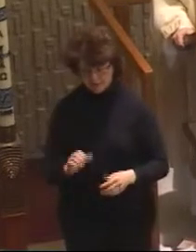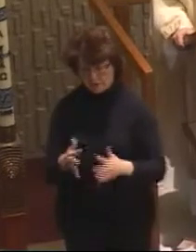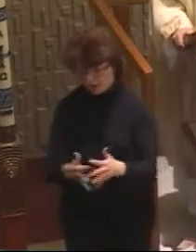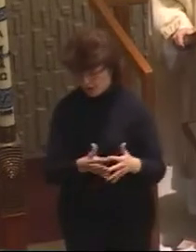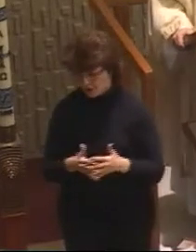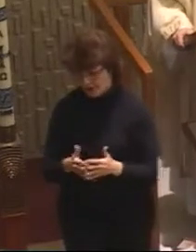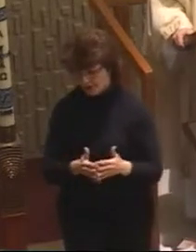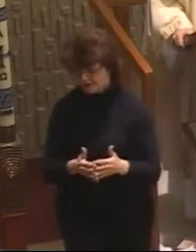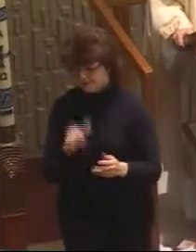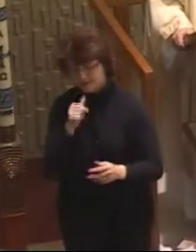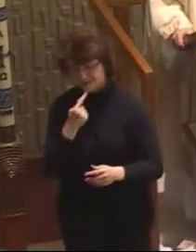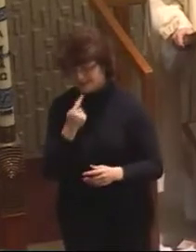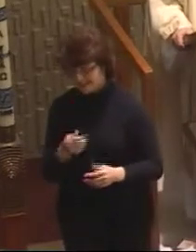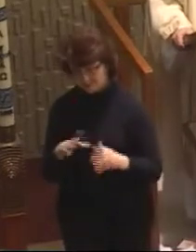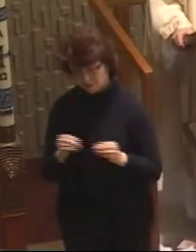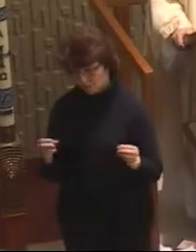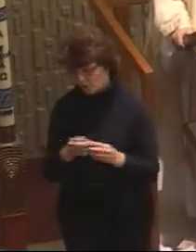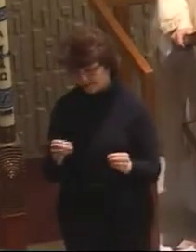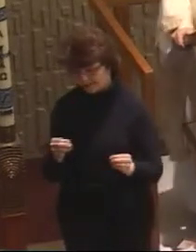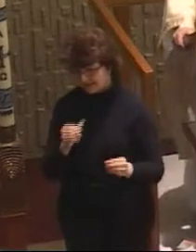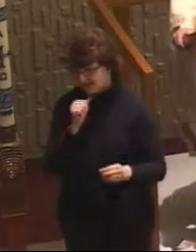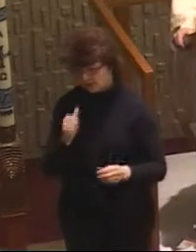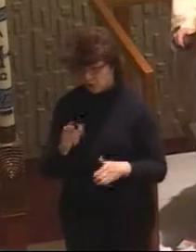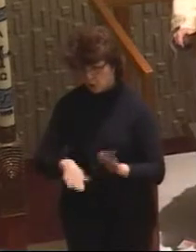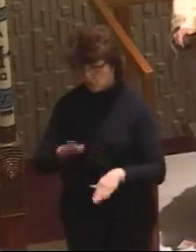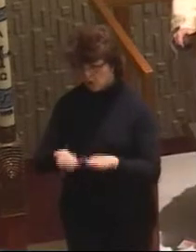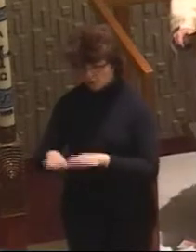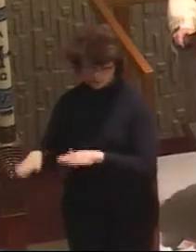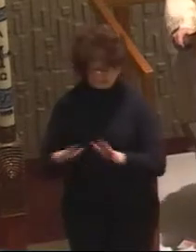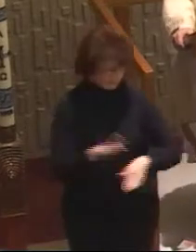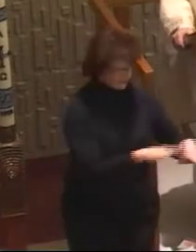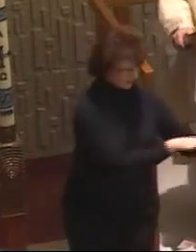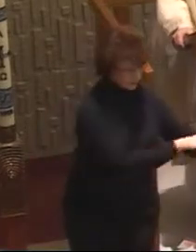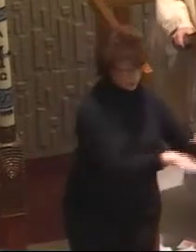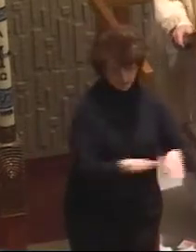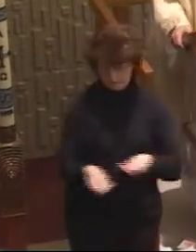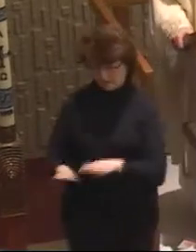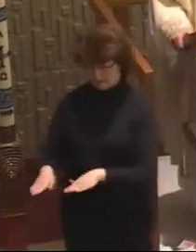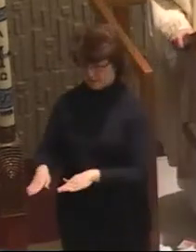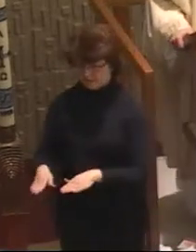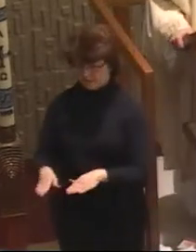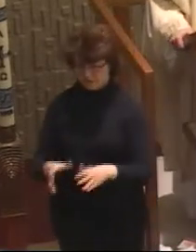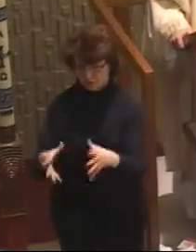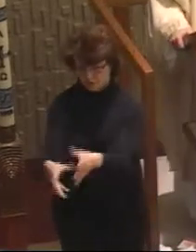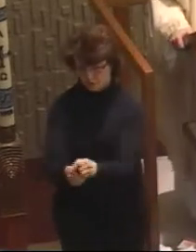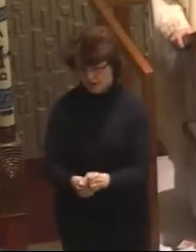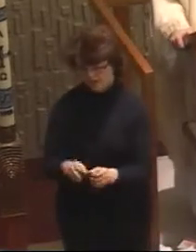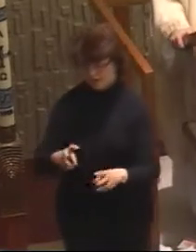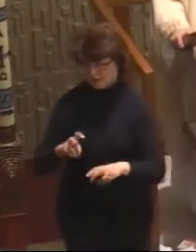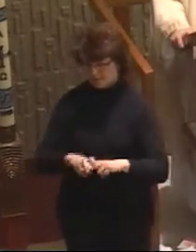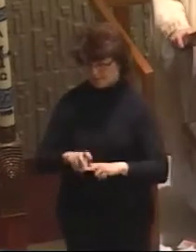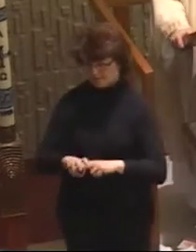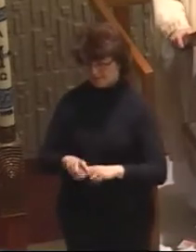not going to tell any stories, and I'm not going to walk back and forth or pull you out of the pews.